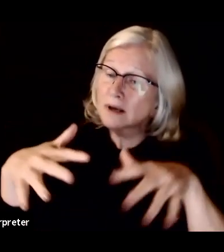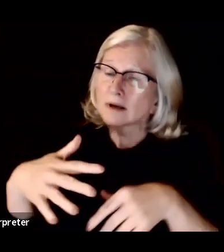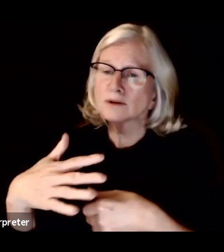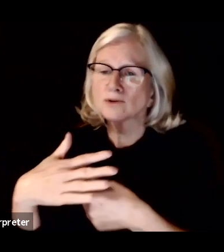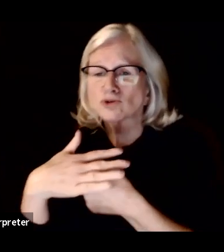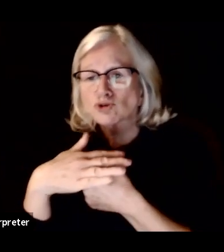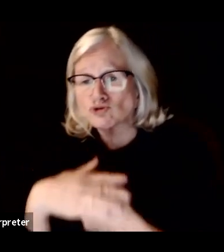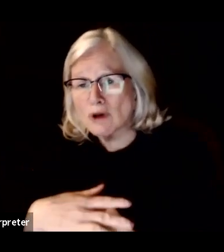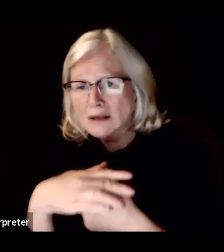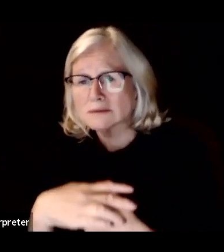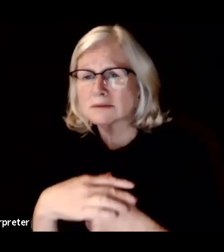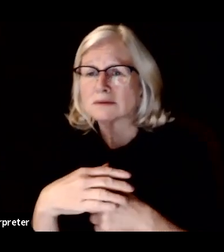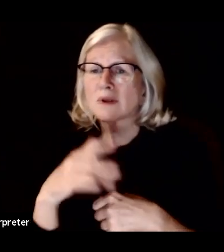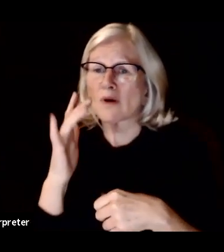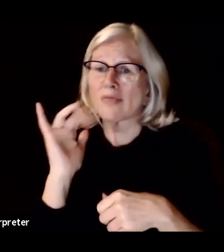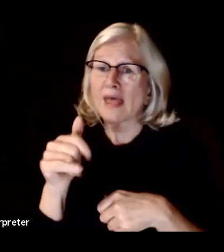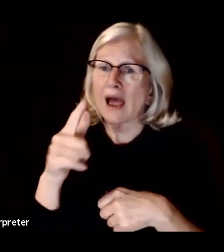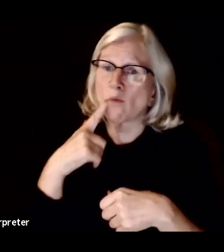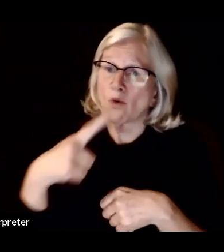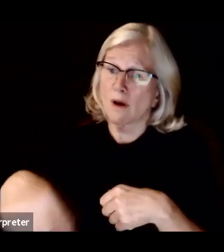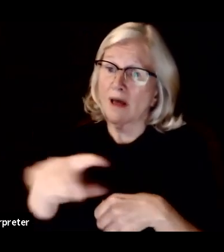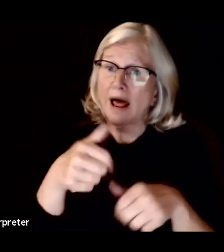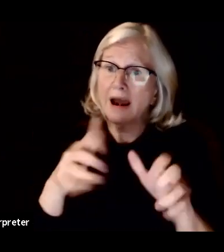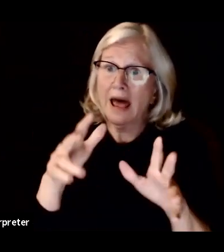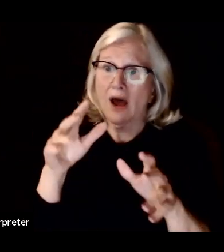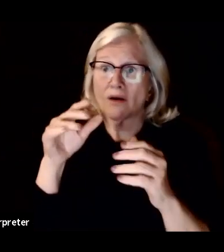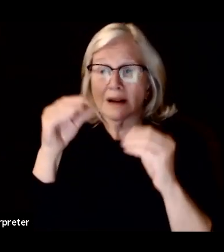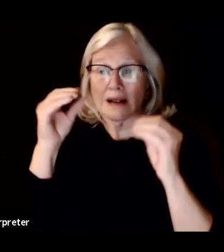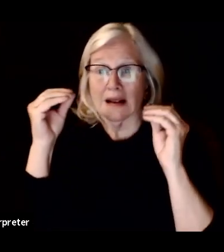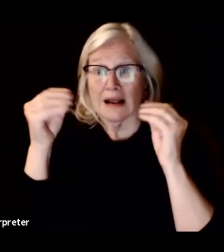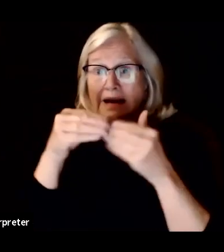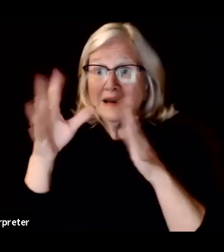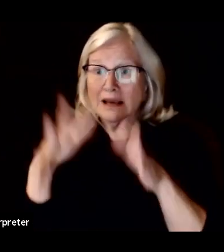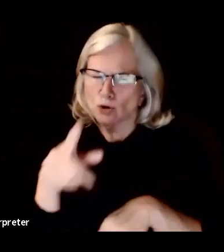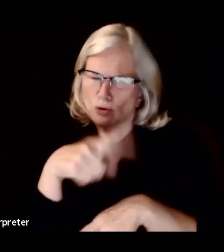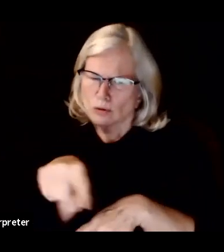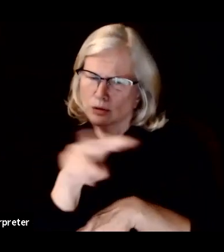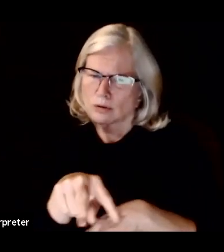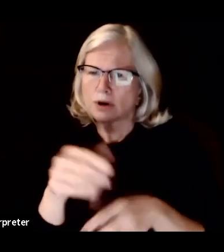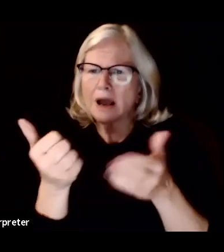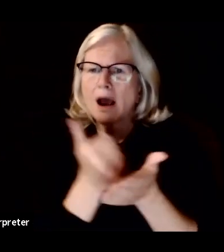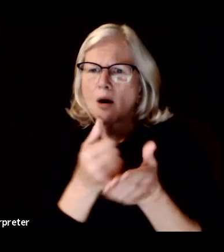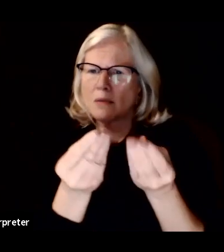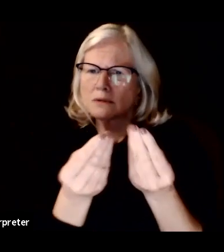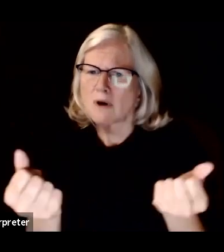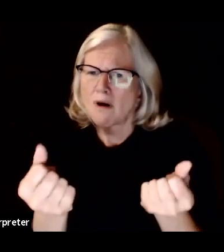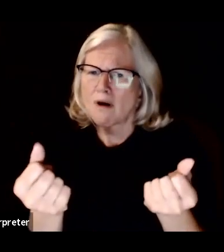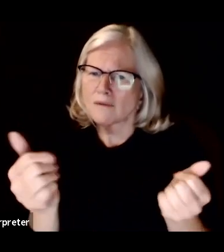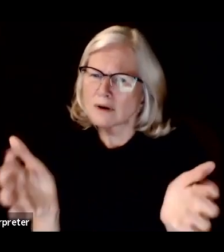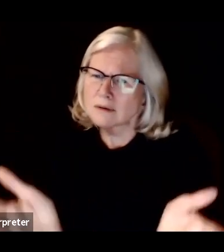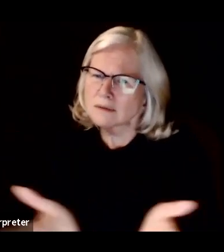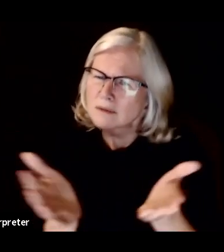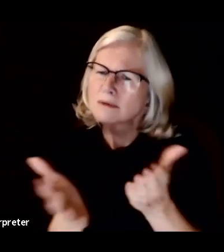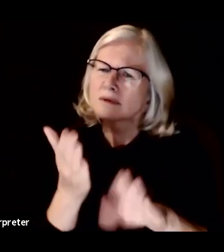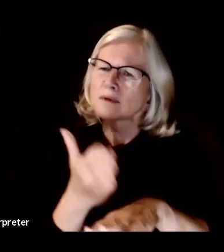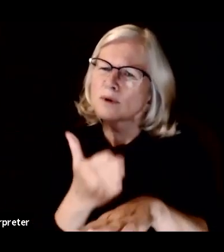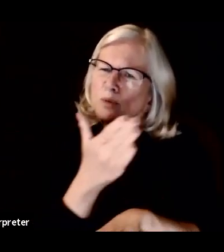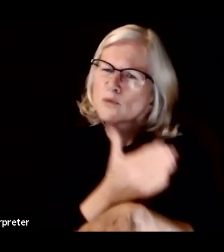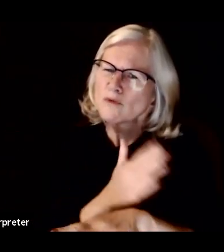concerns, promote self-care among healthcare workers, and increase healthcare worker access to mental